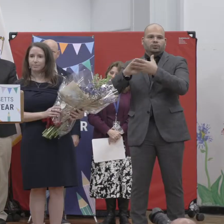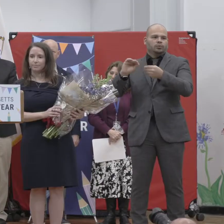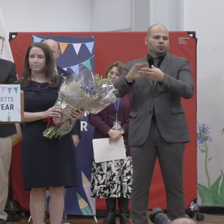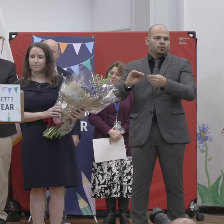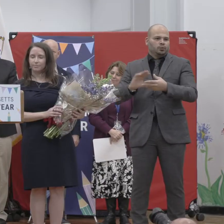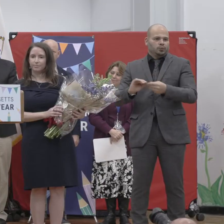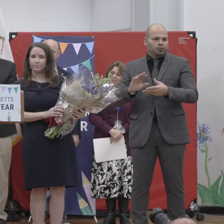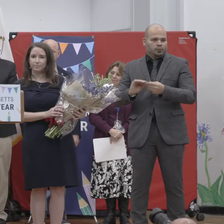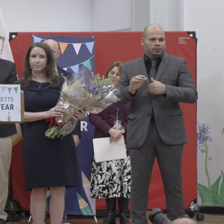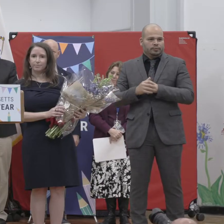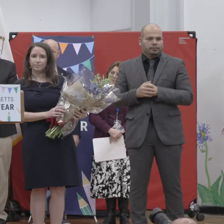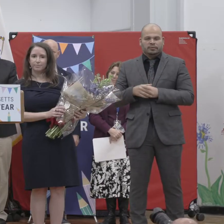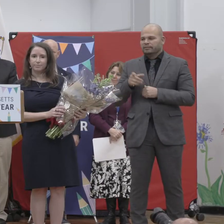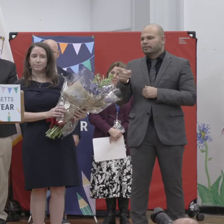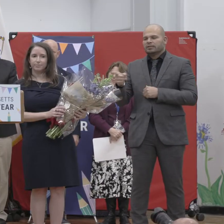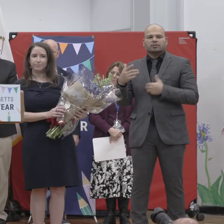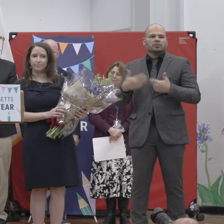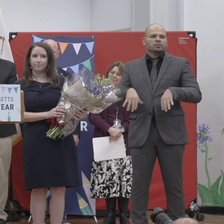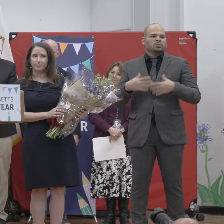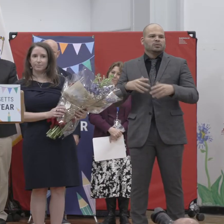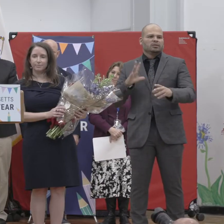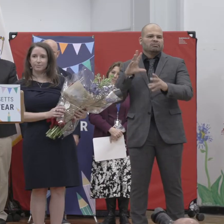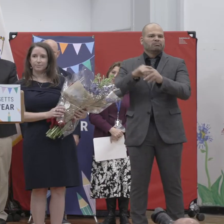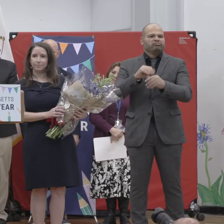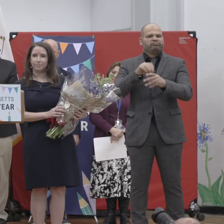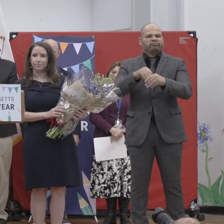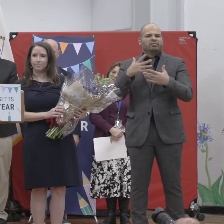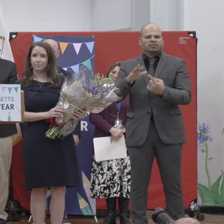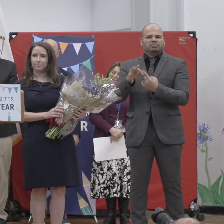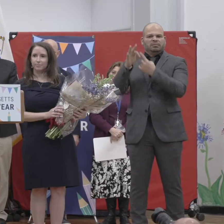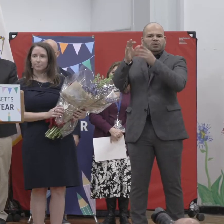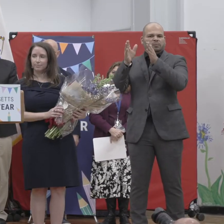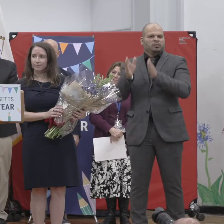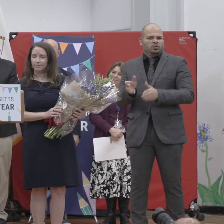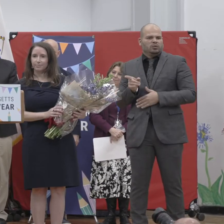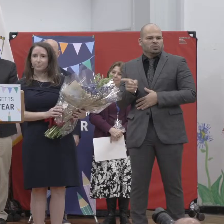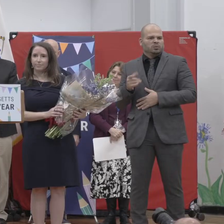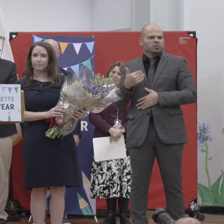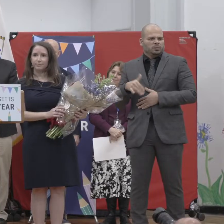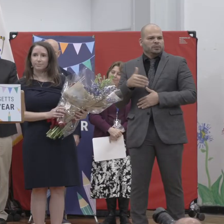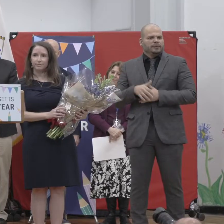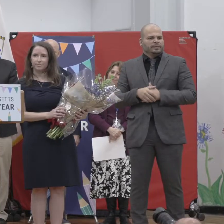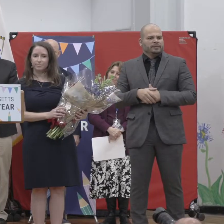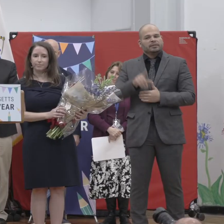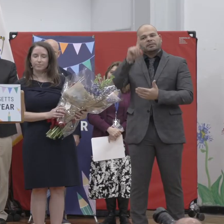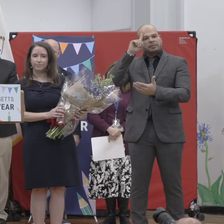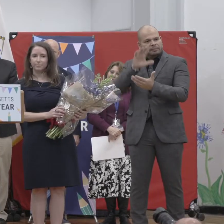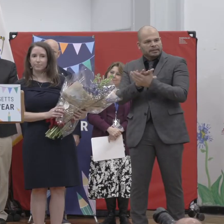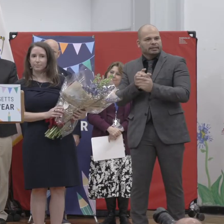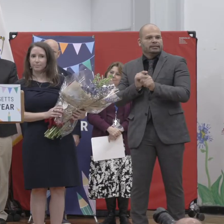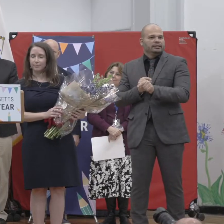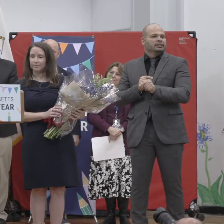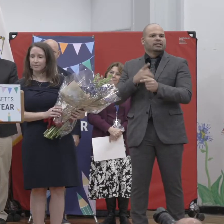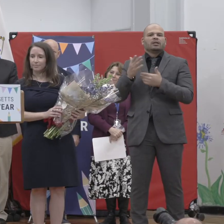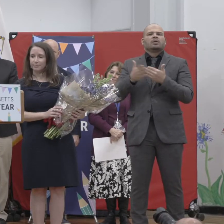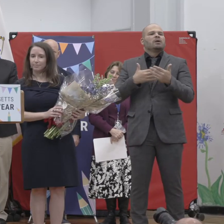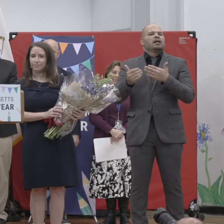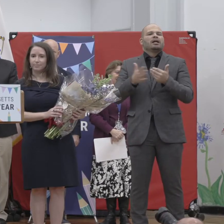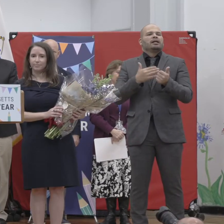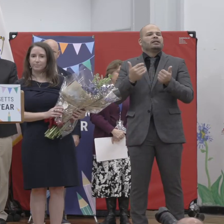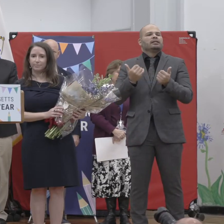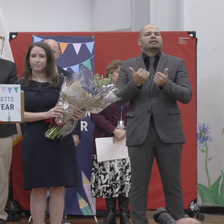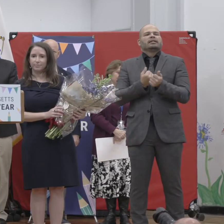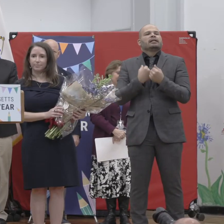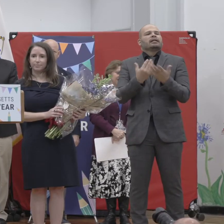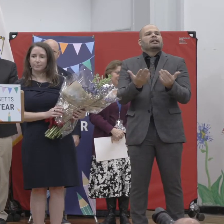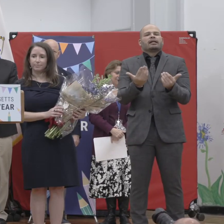all-around special person. And importantly, she believes the things that make each child special are the things that make